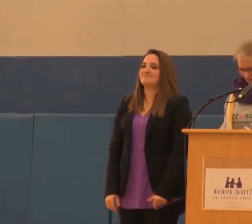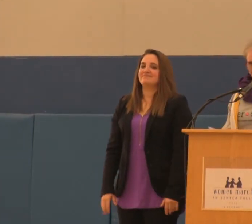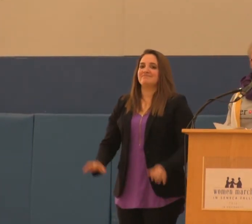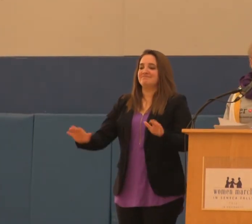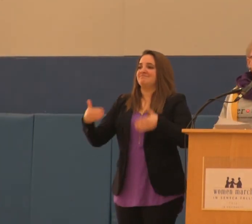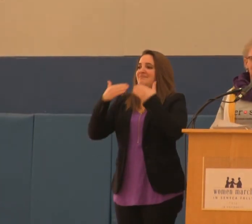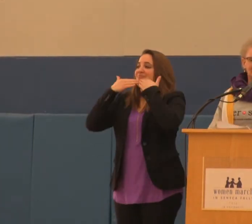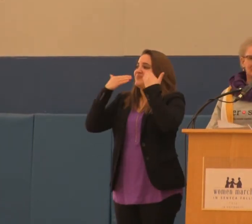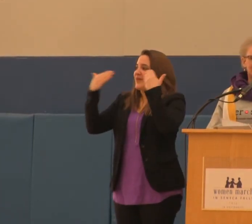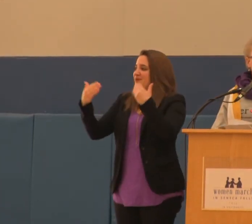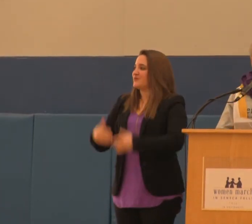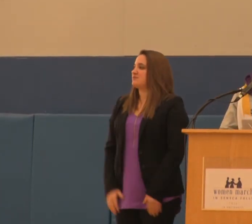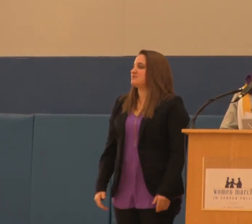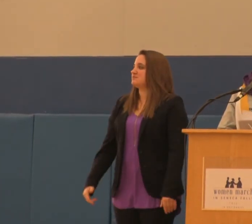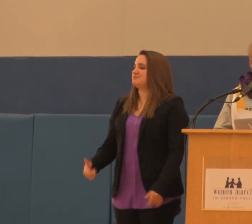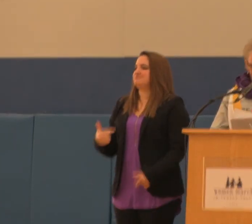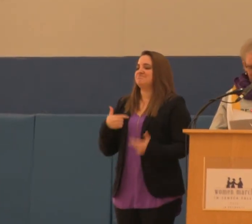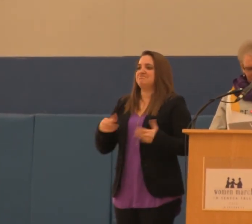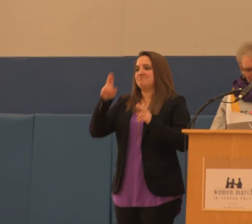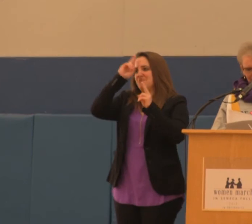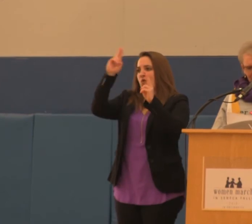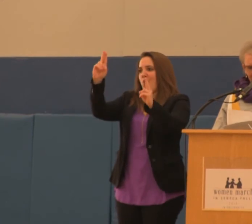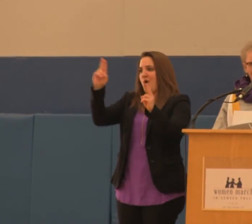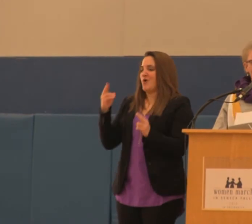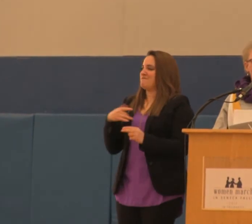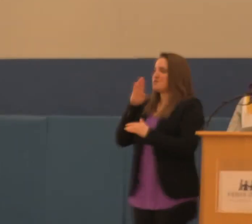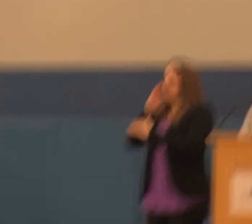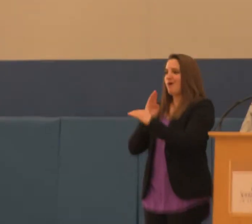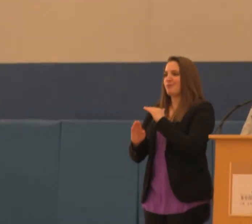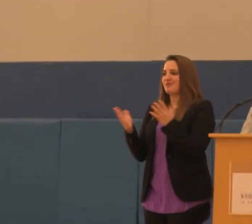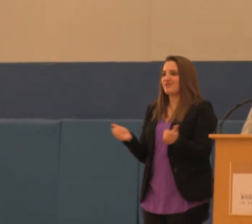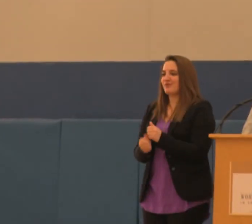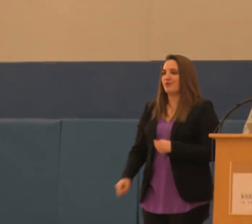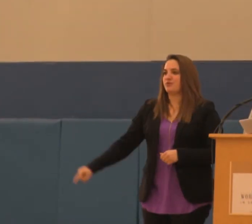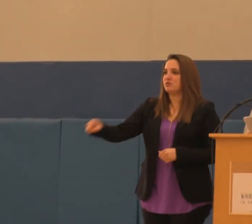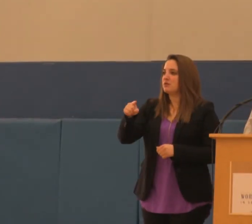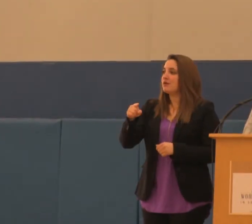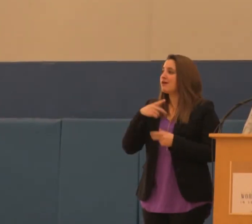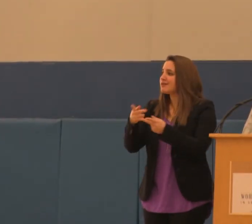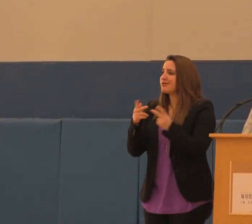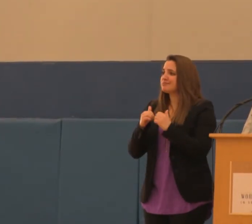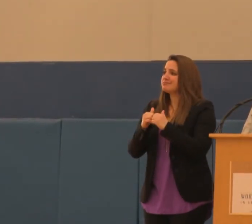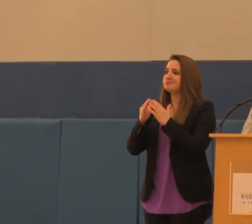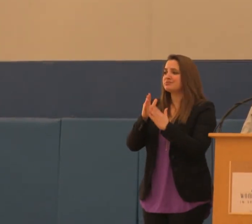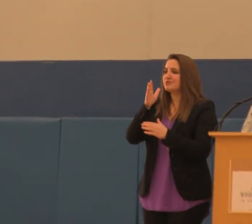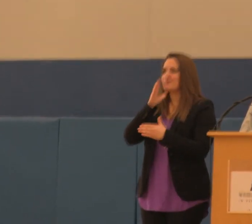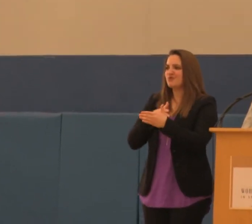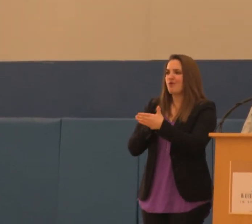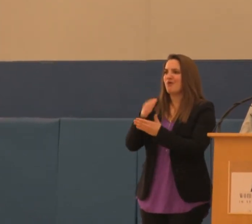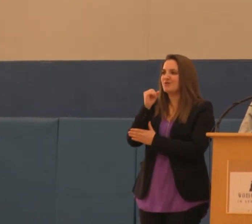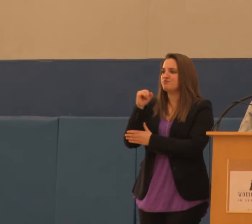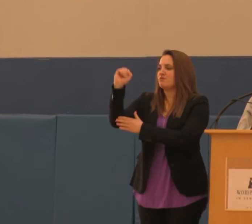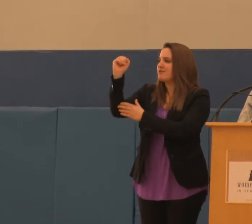Thank you. I am both honored and humbled to be here in the birthplace of the women's rights movement with